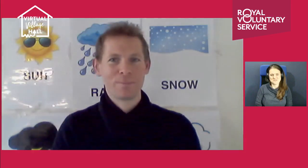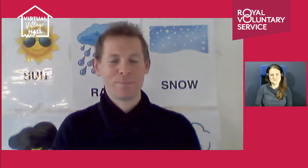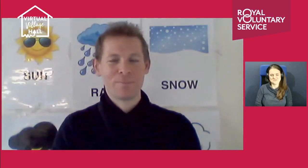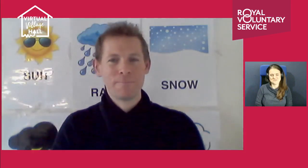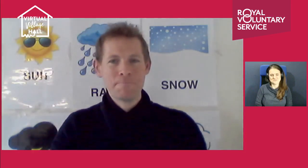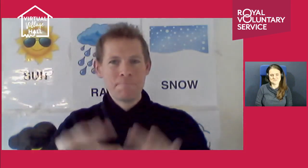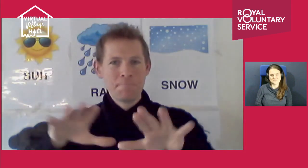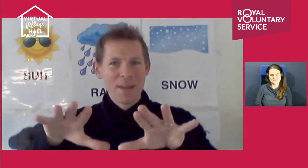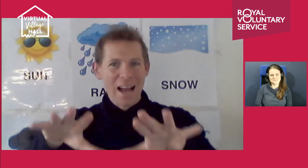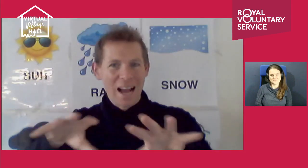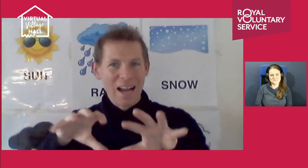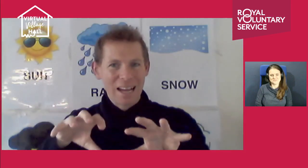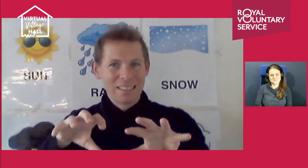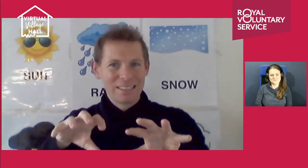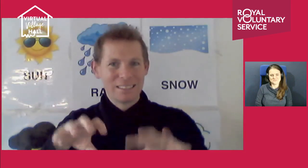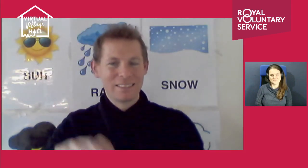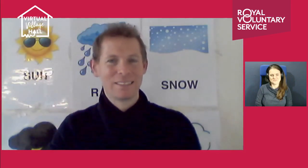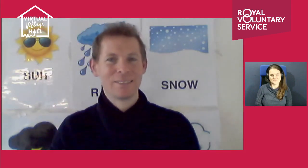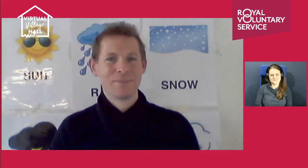rainbow,